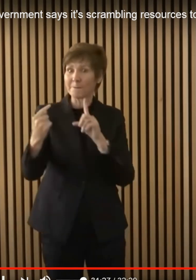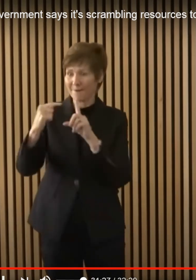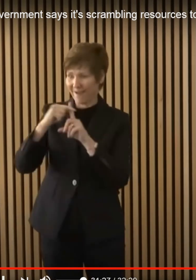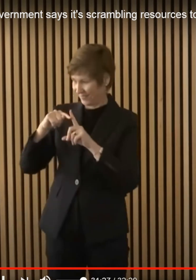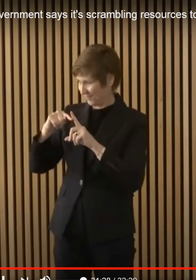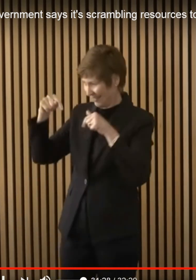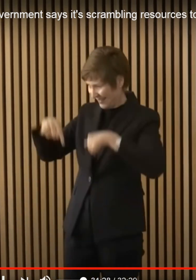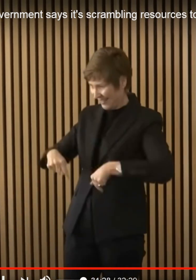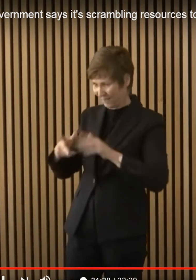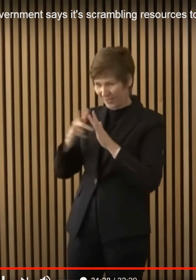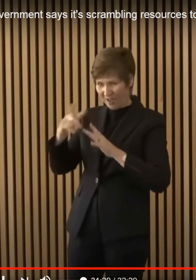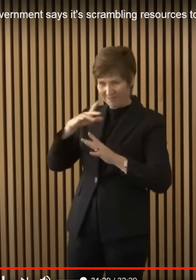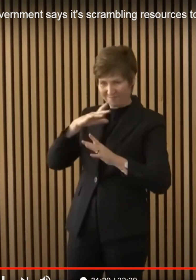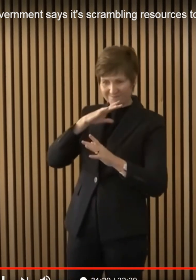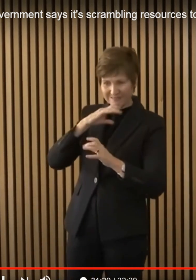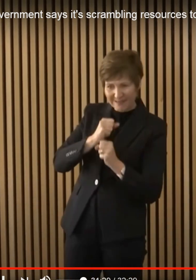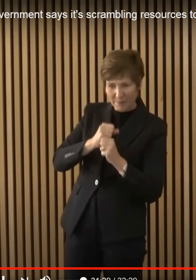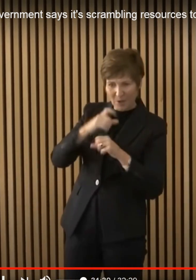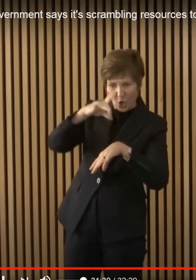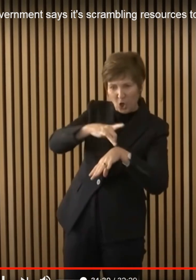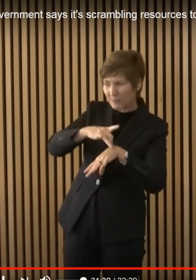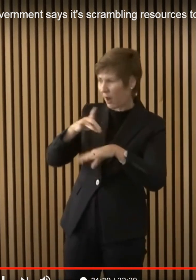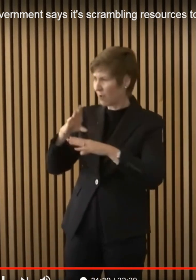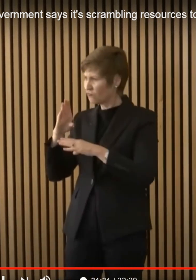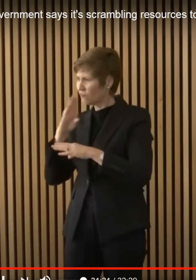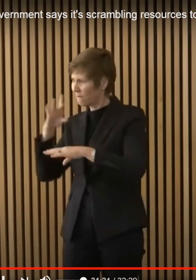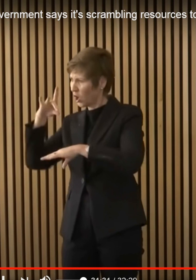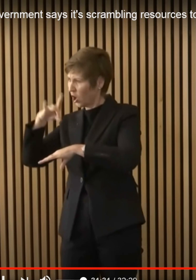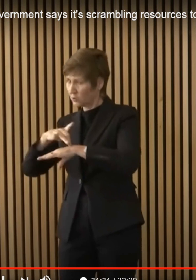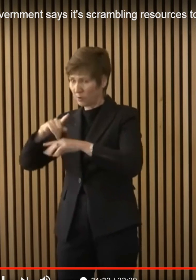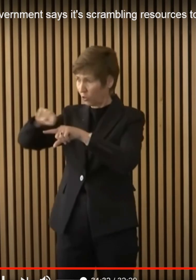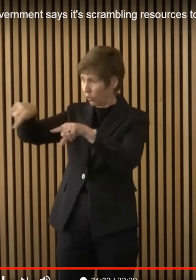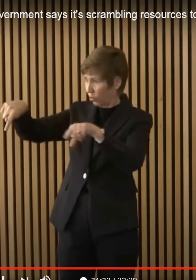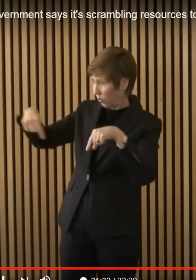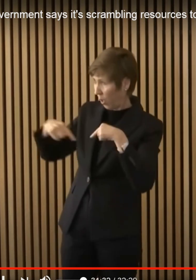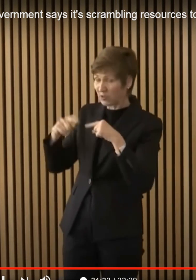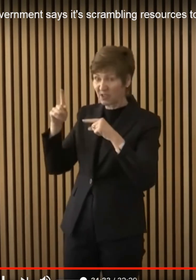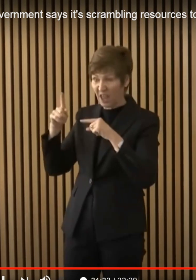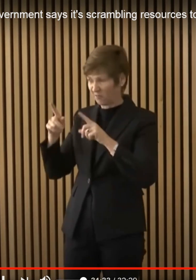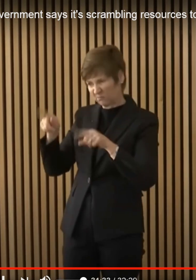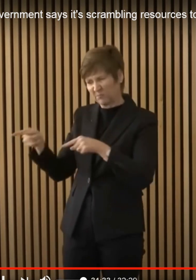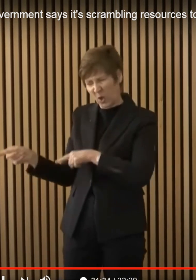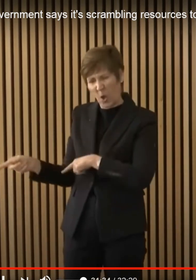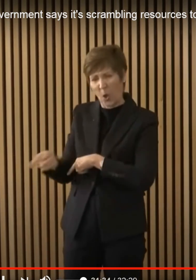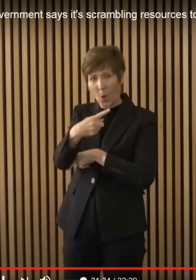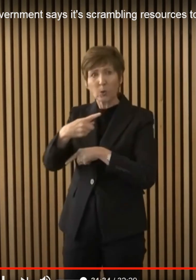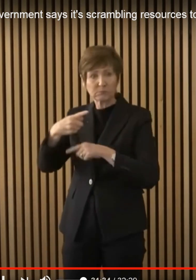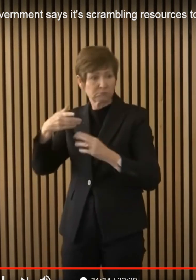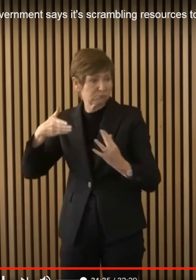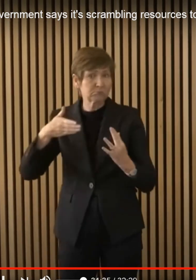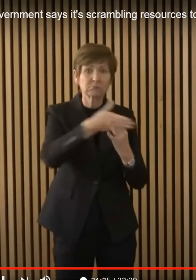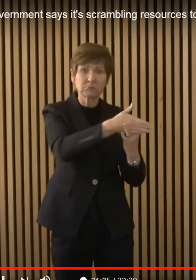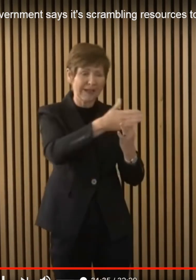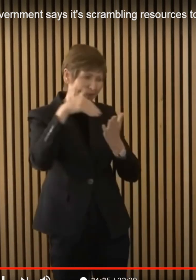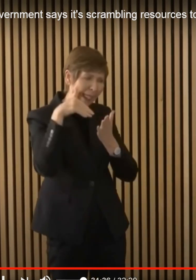hospital systems. Right now, they're the people out there supporting and working with these facilities to make sure they're putting all of the measures